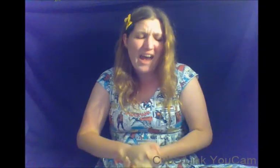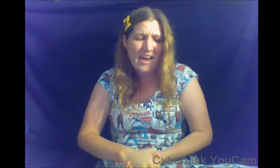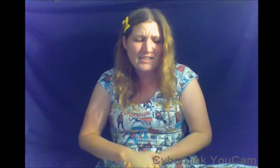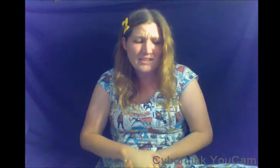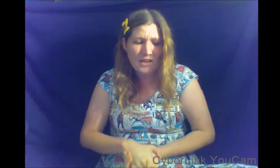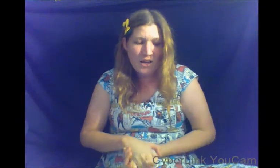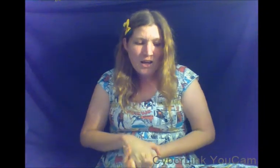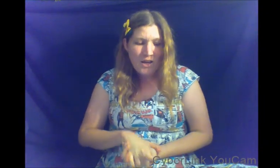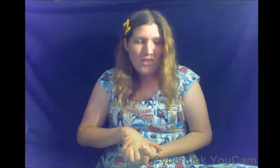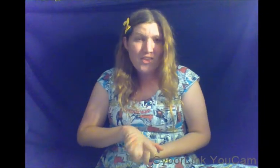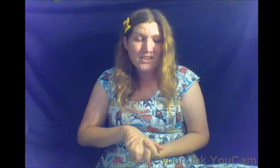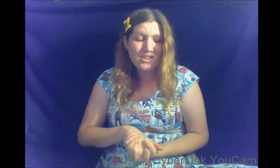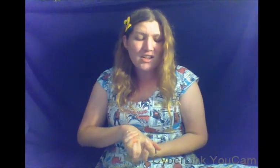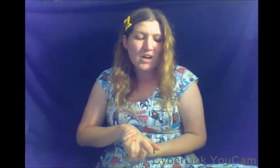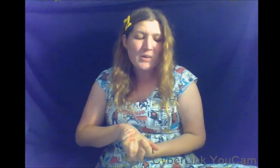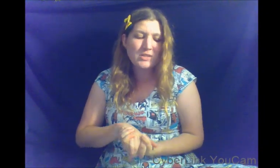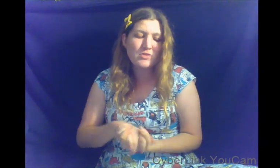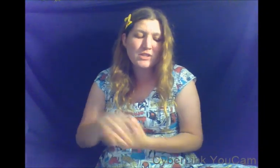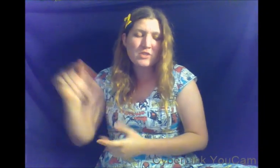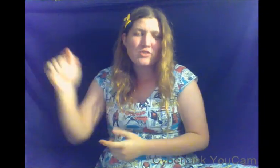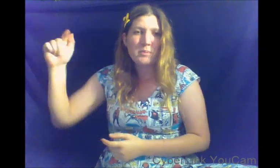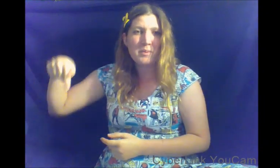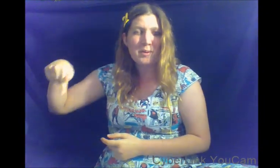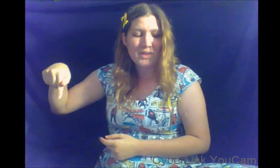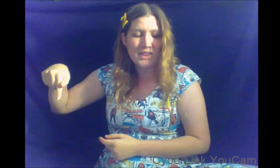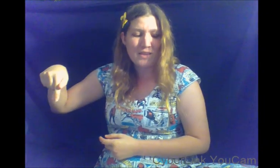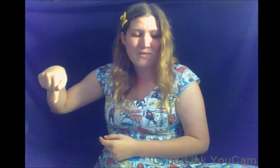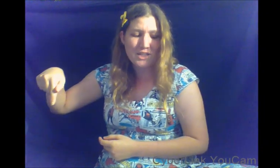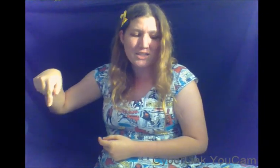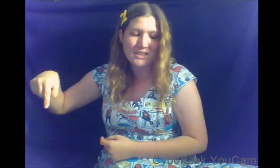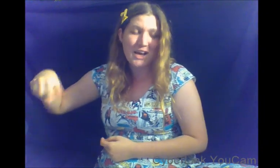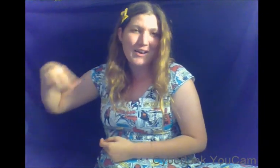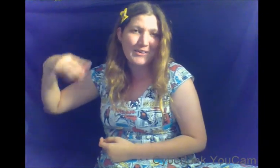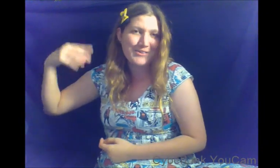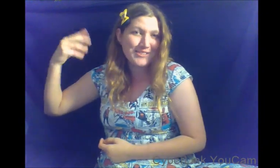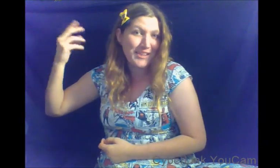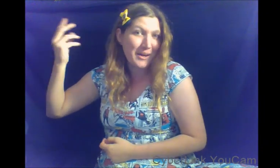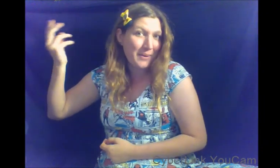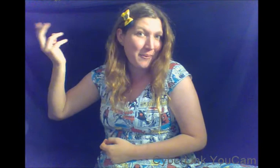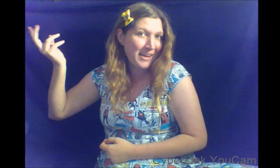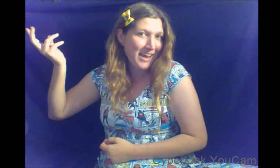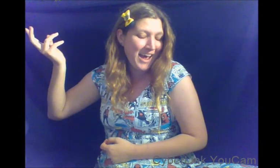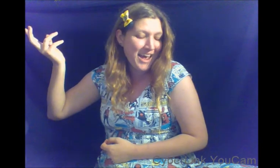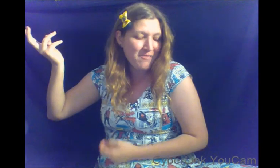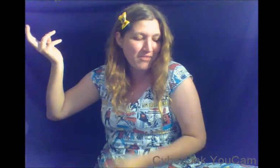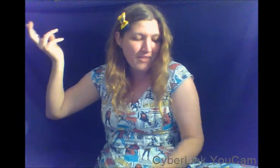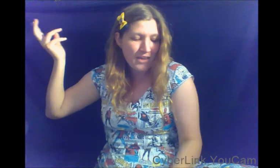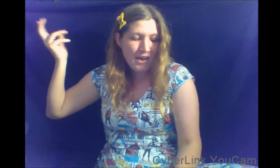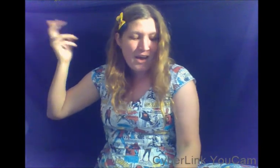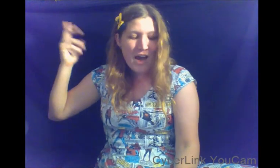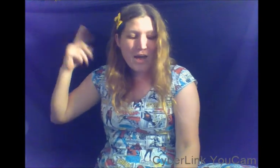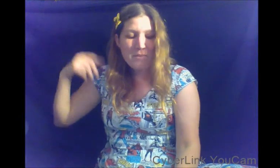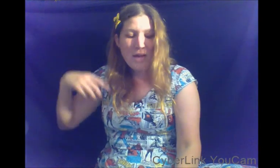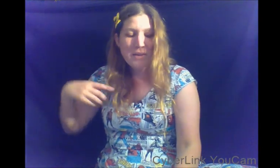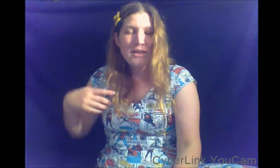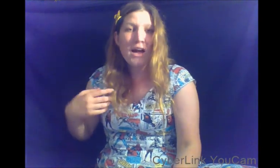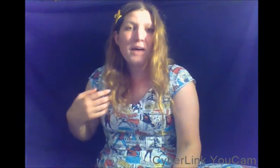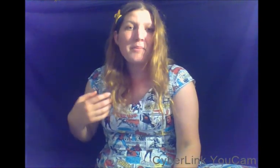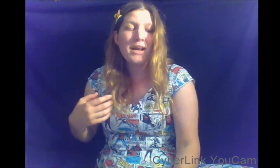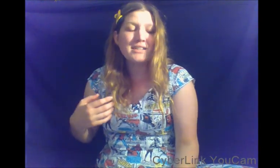ears. That you'd always win, dropped me with the fishes, now who's the winner? I may be gone, but I